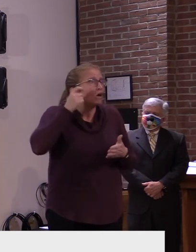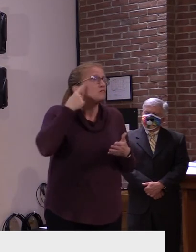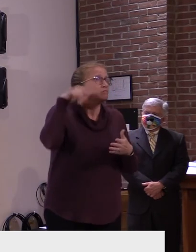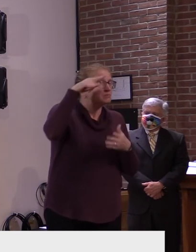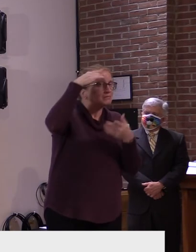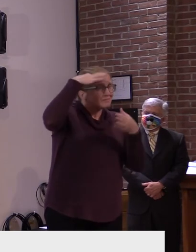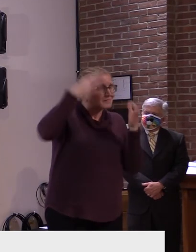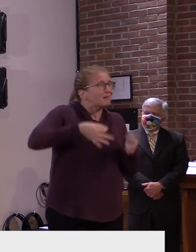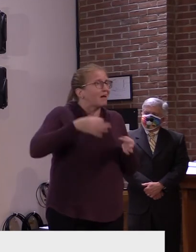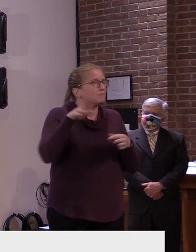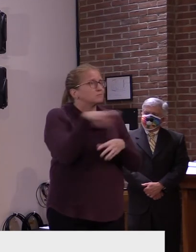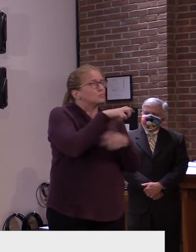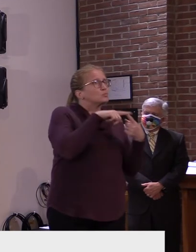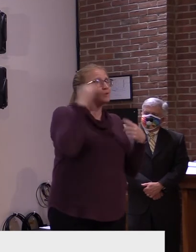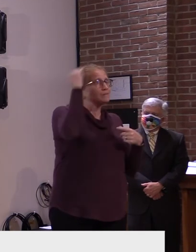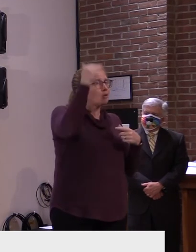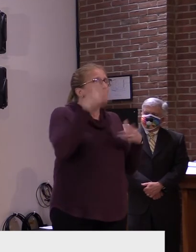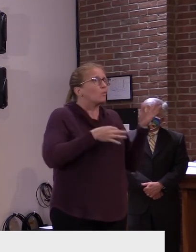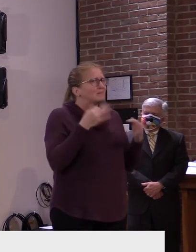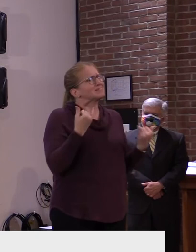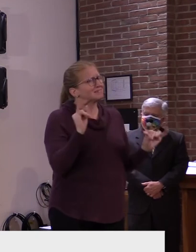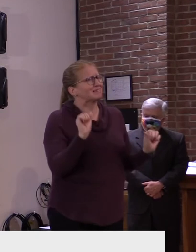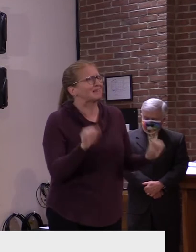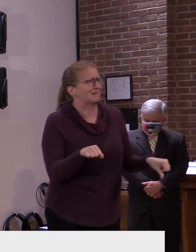starts it in a different place now